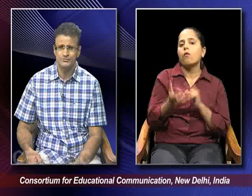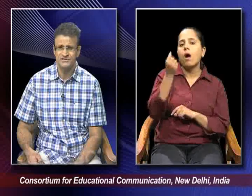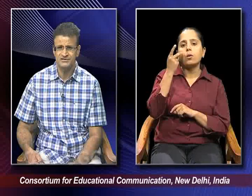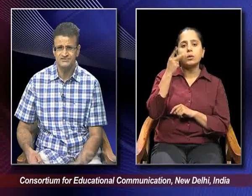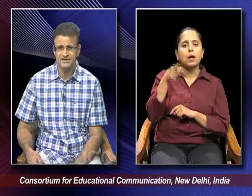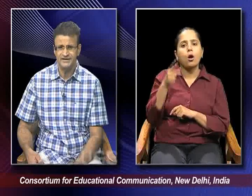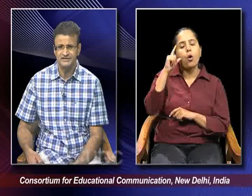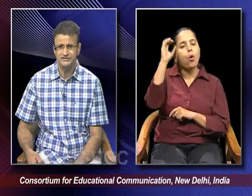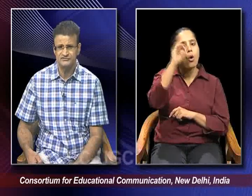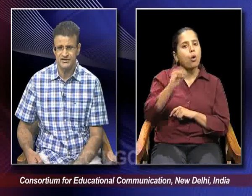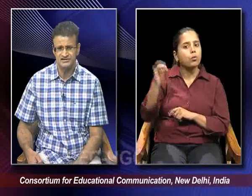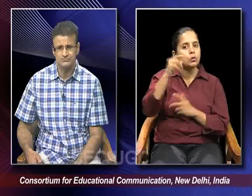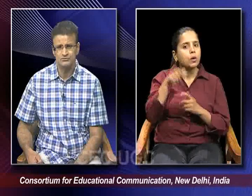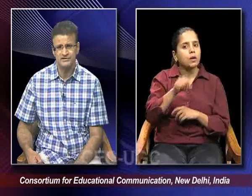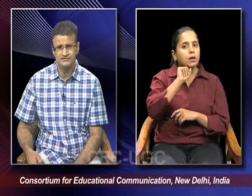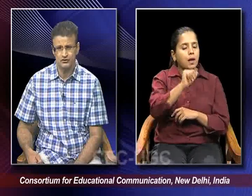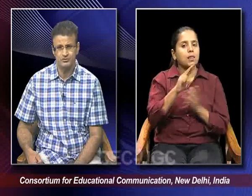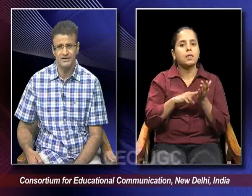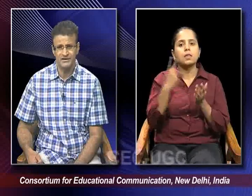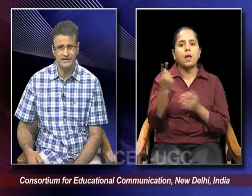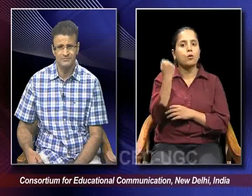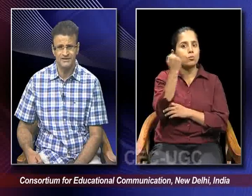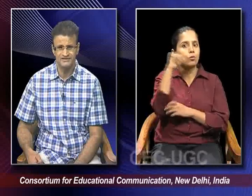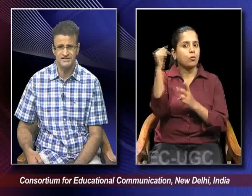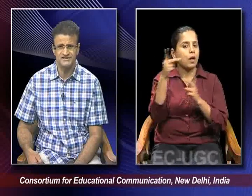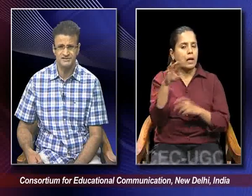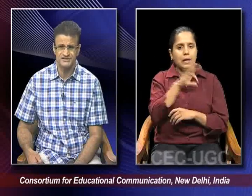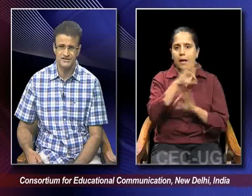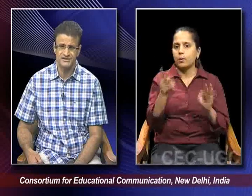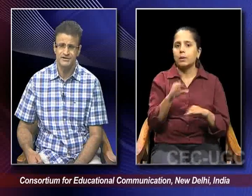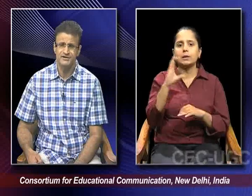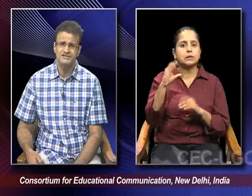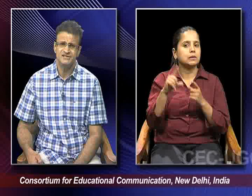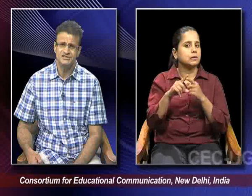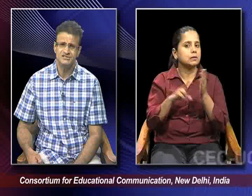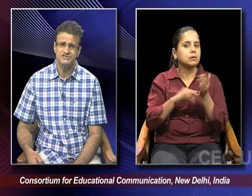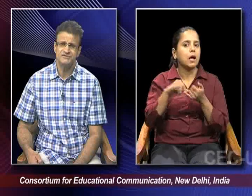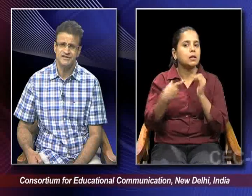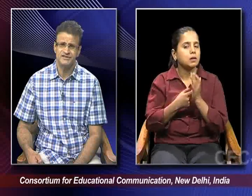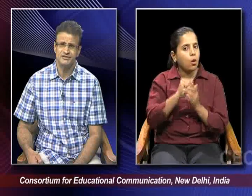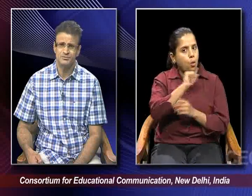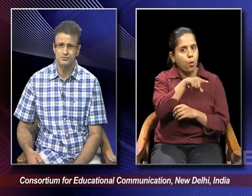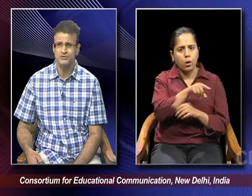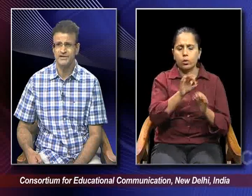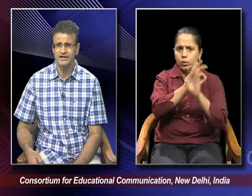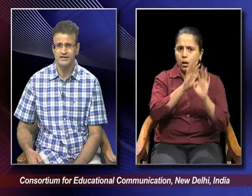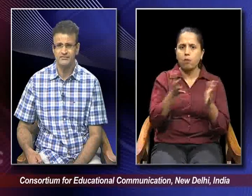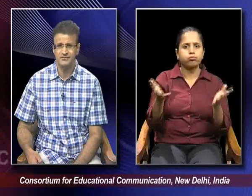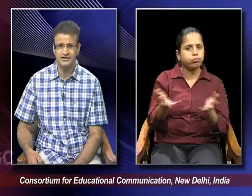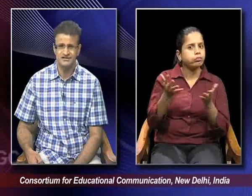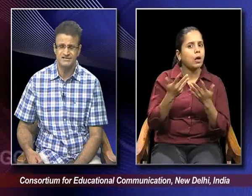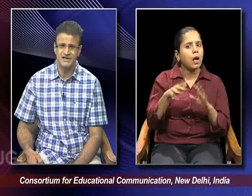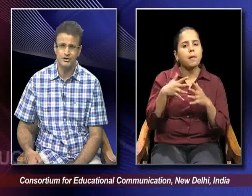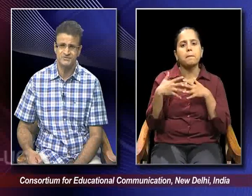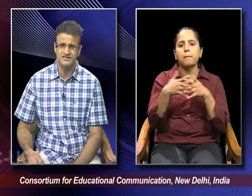the objectives and the ideals of the national movement, they were not being liked by the censors, and censors, they were ready to promote any kind of